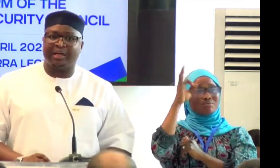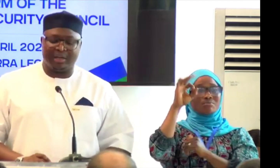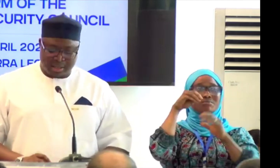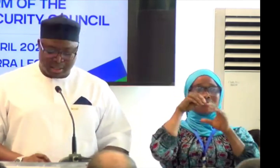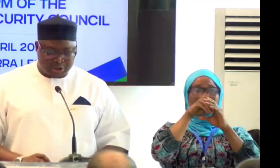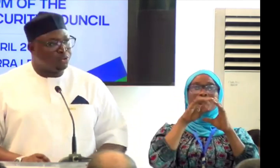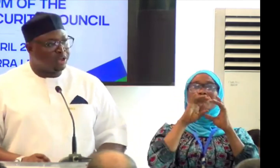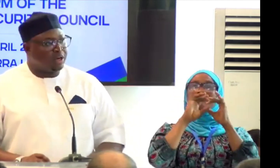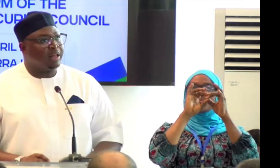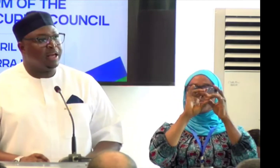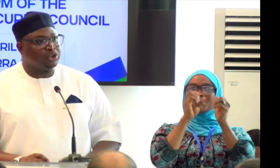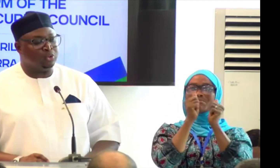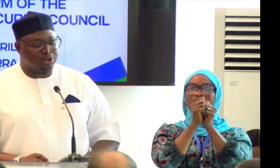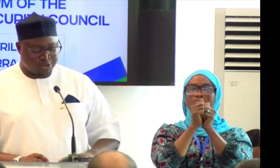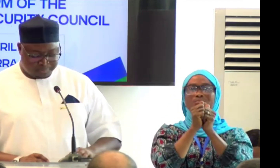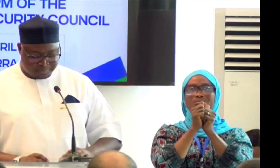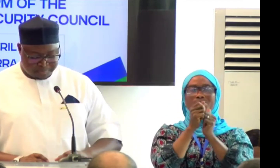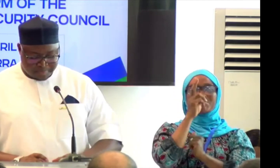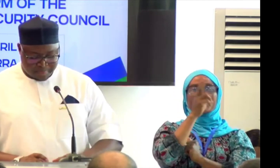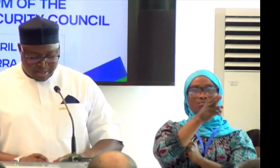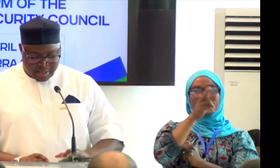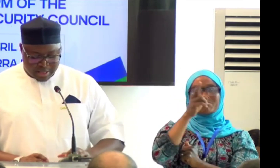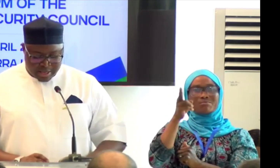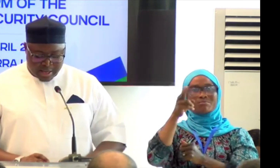unique historical exclusion.